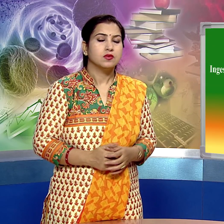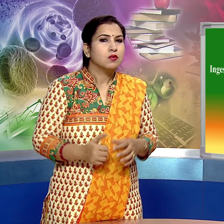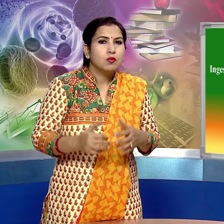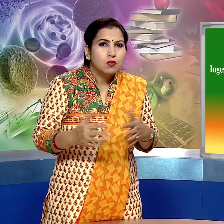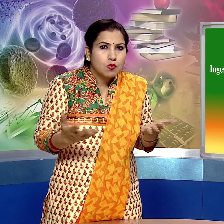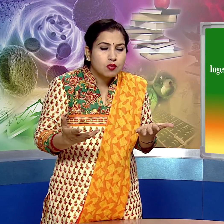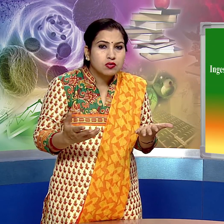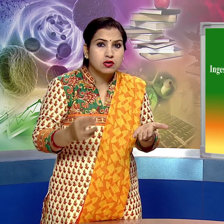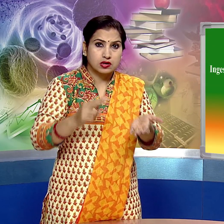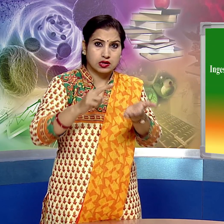What does nutrition mean?